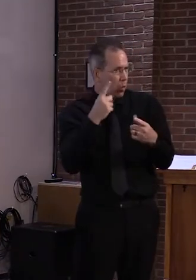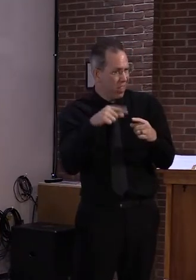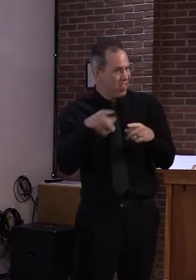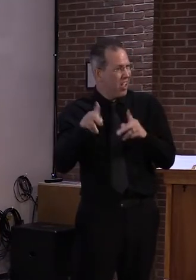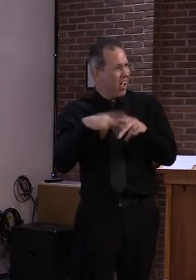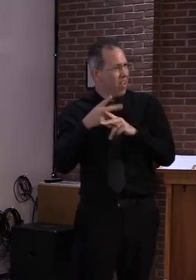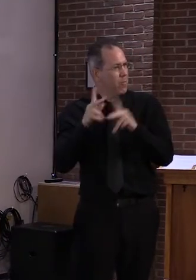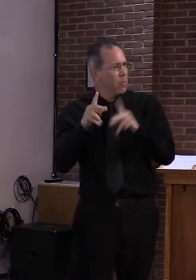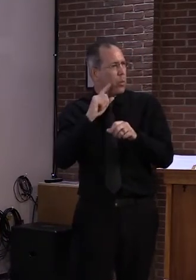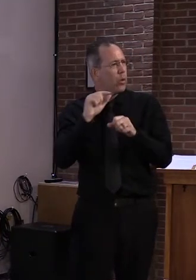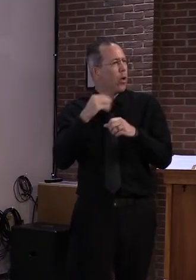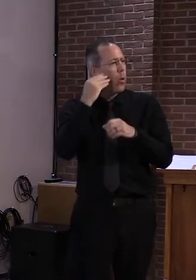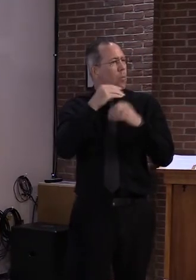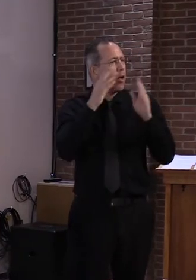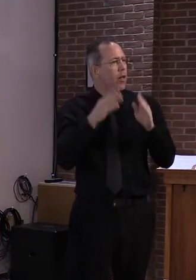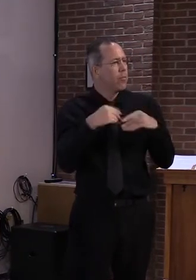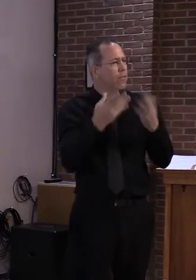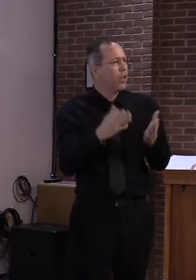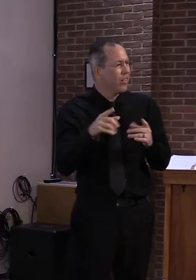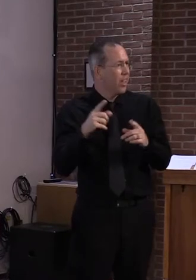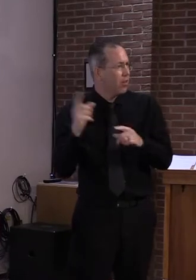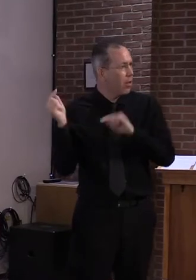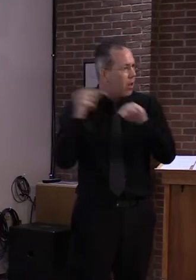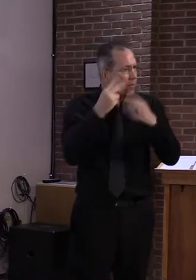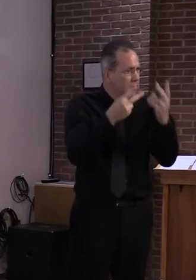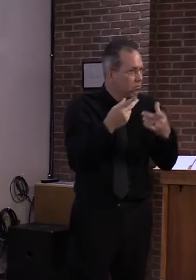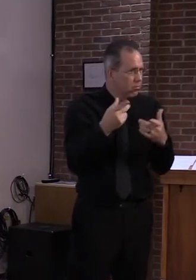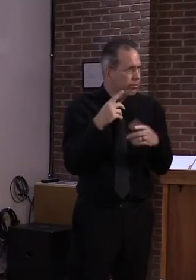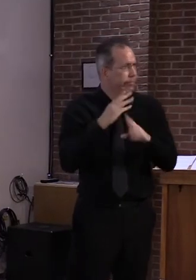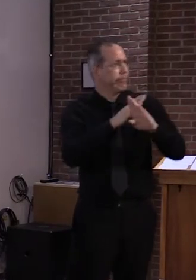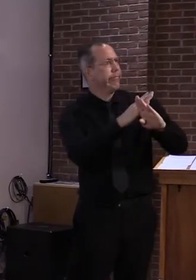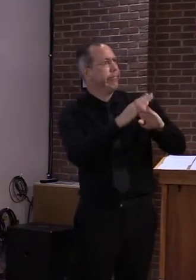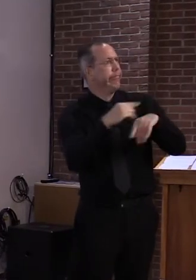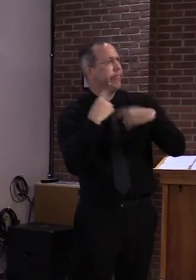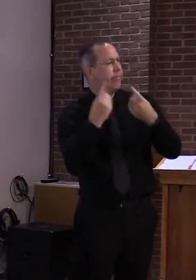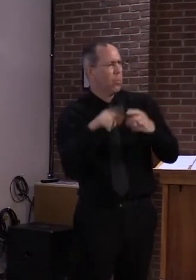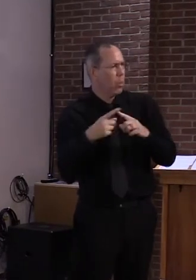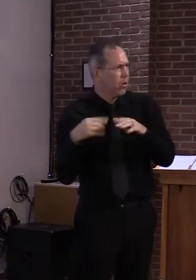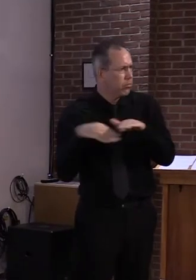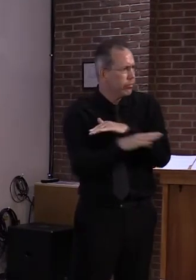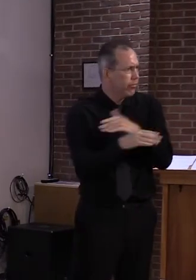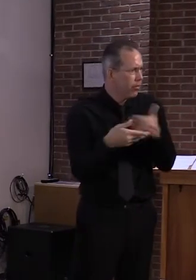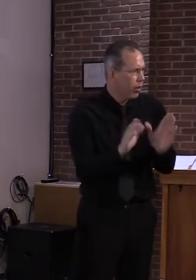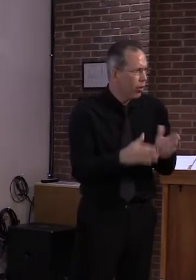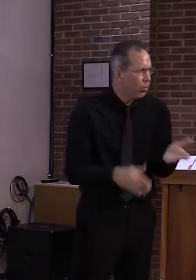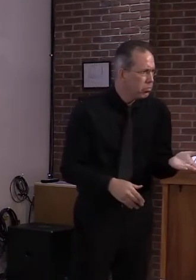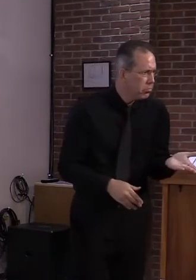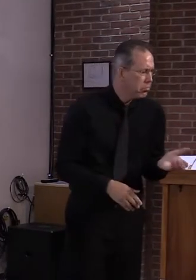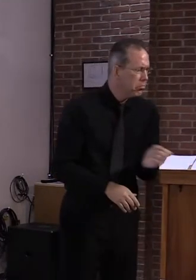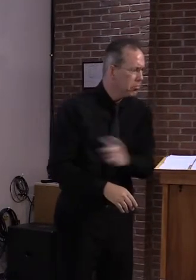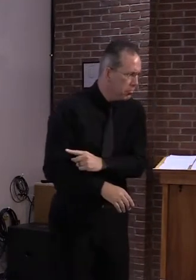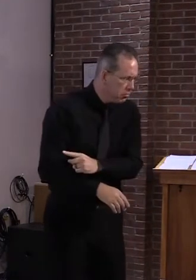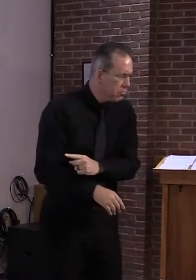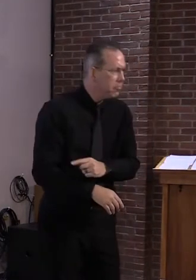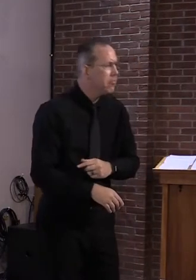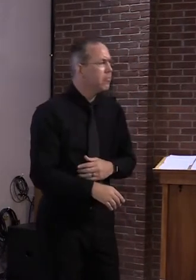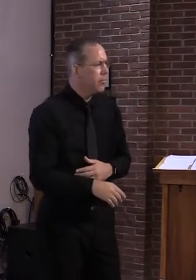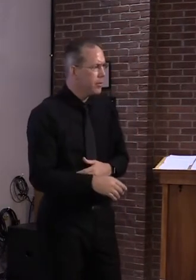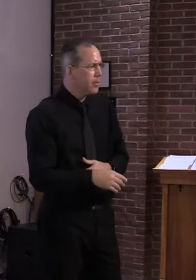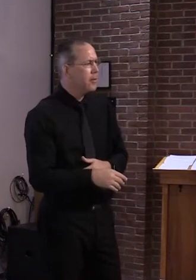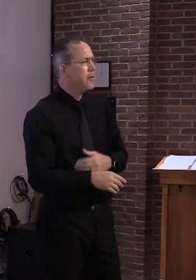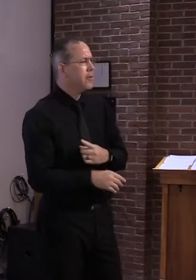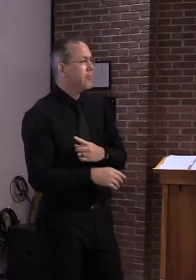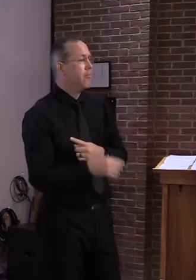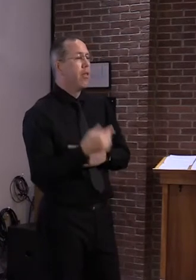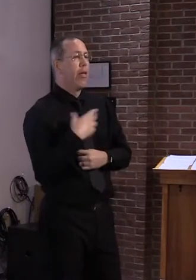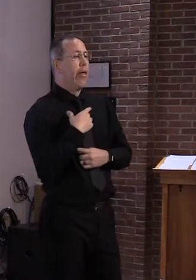Guy, we don't have a time schedule right now, but we're looking at how to sort of return to the new normal. So the only